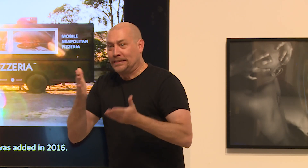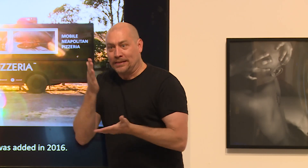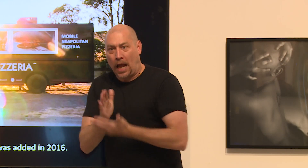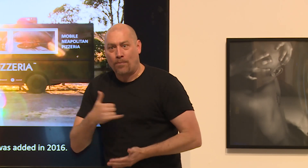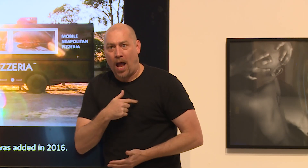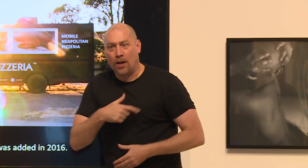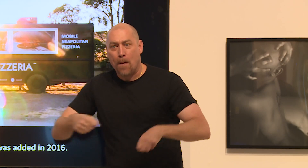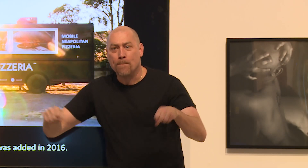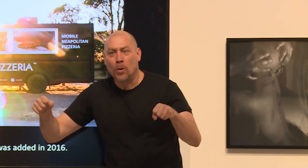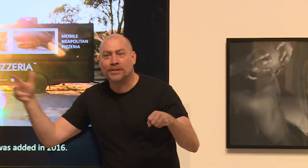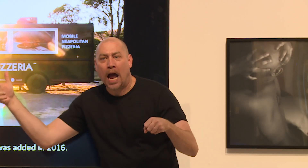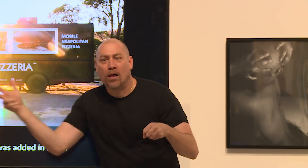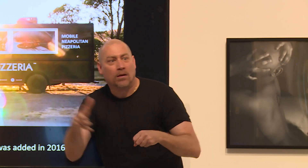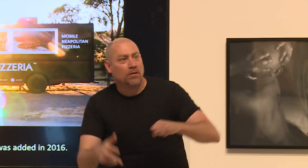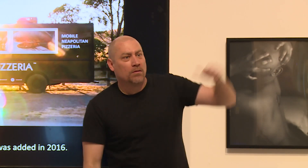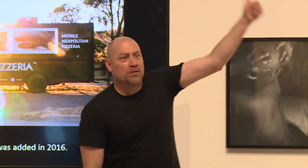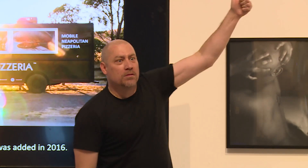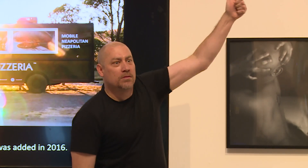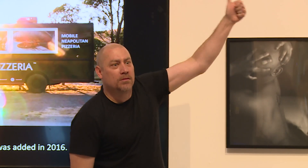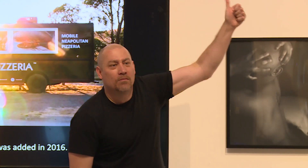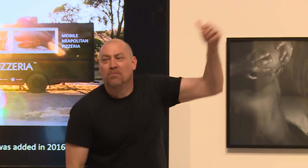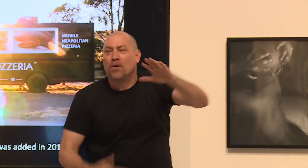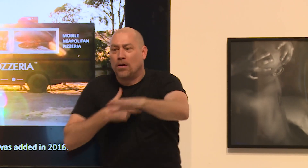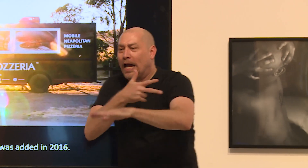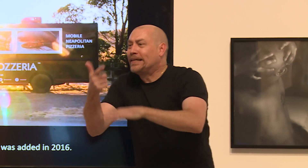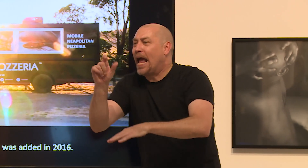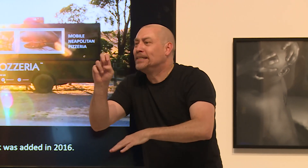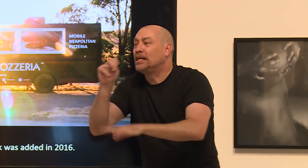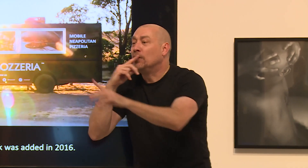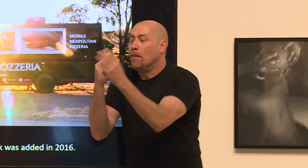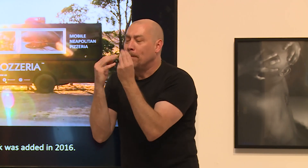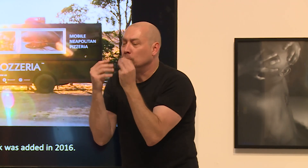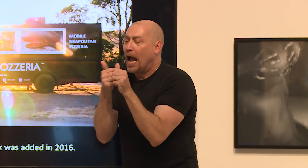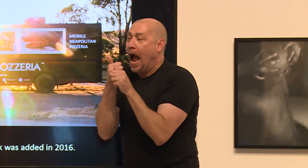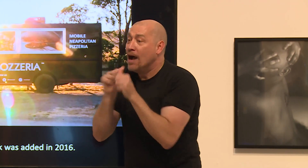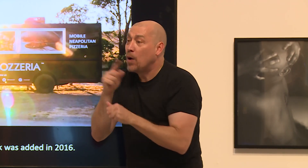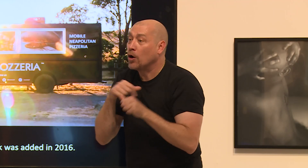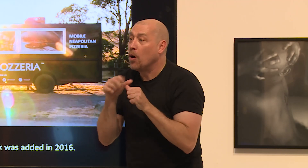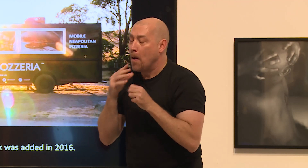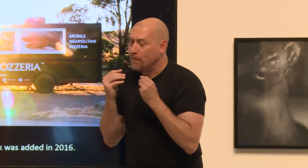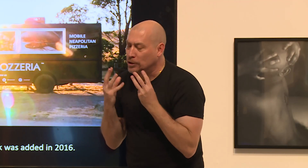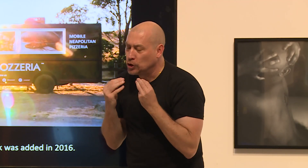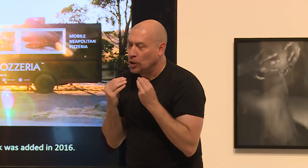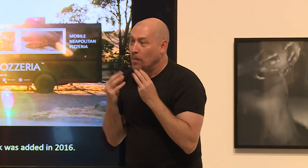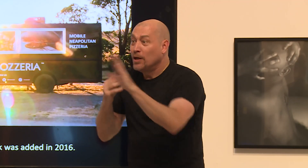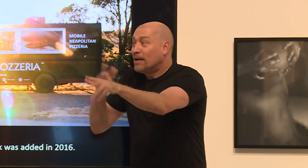something, the trolley put us on the map. People recognized it wherever we went, but we want something that people would